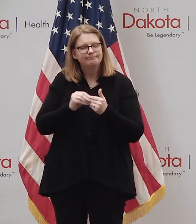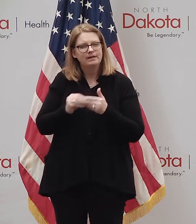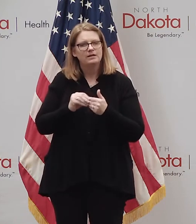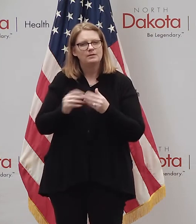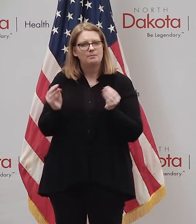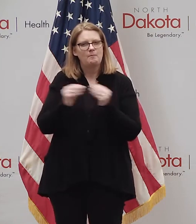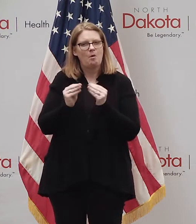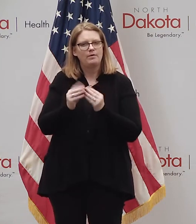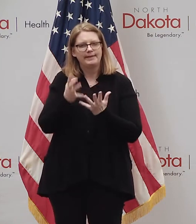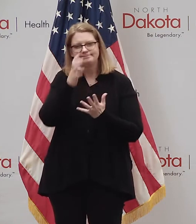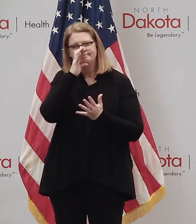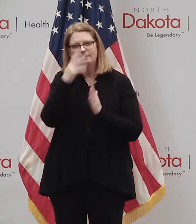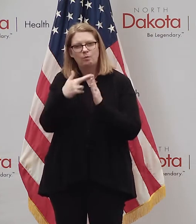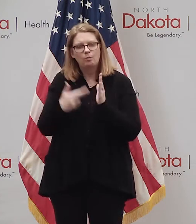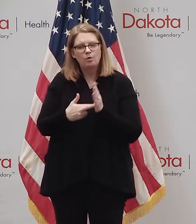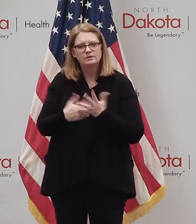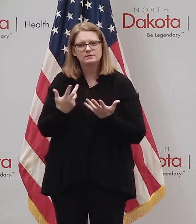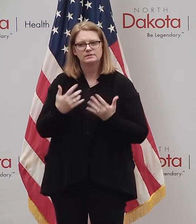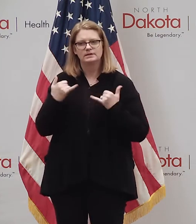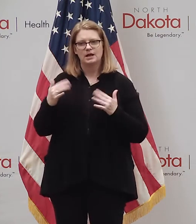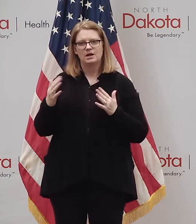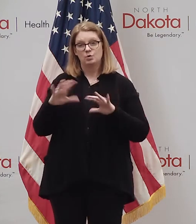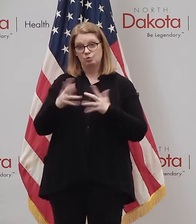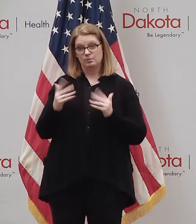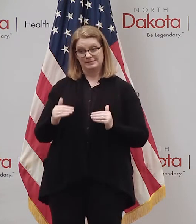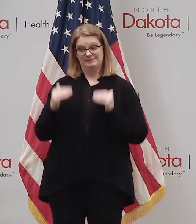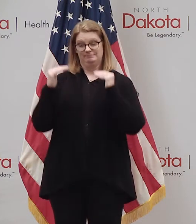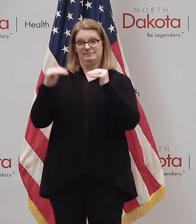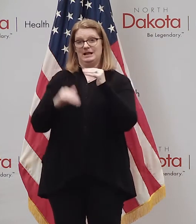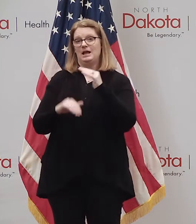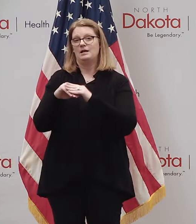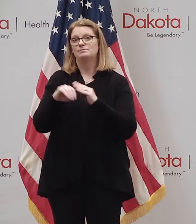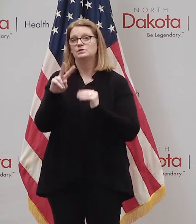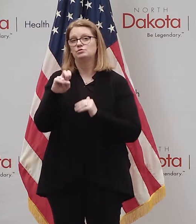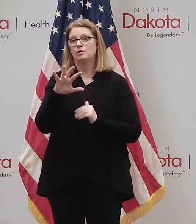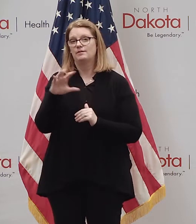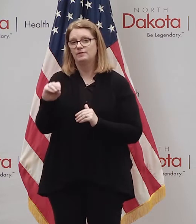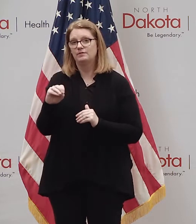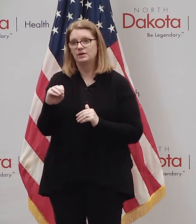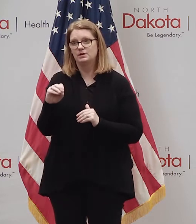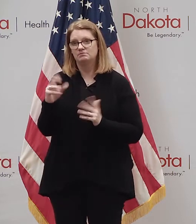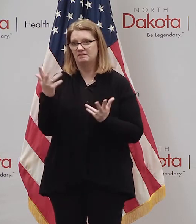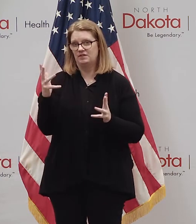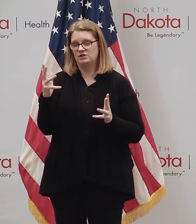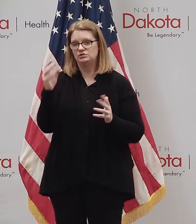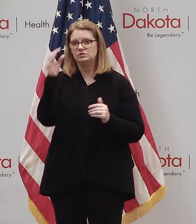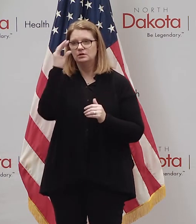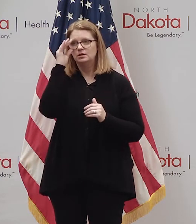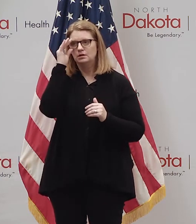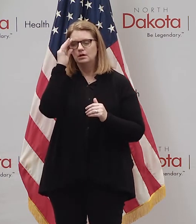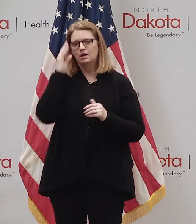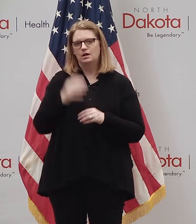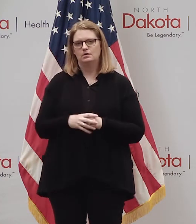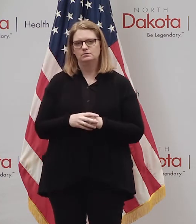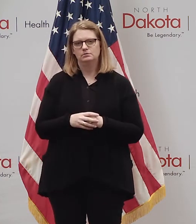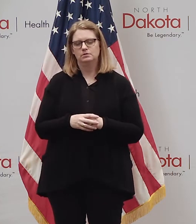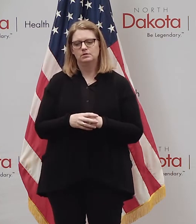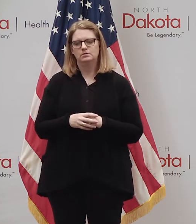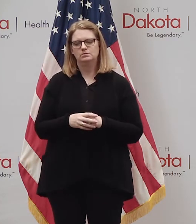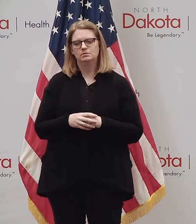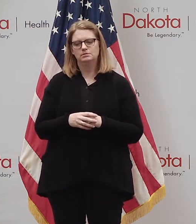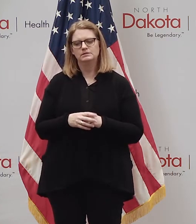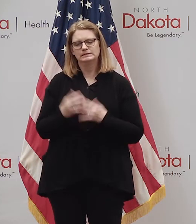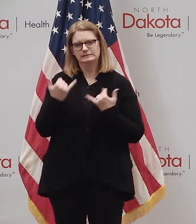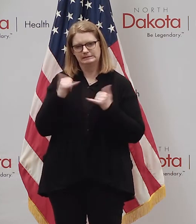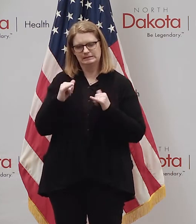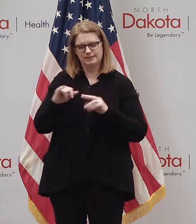the groups of up to 250. Which we've already done. We will certainly take a look at that. And